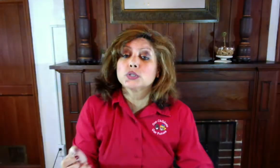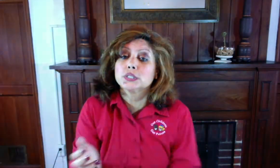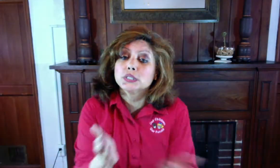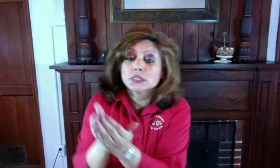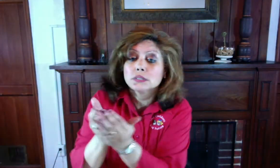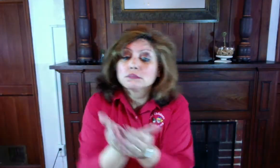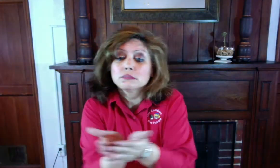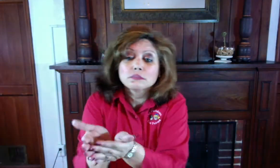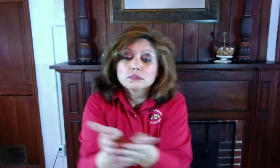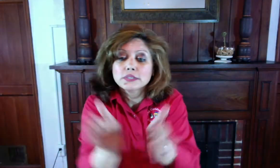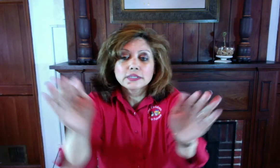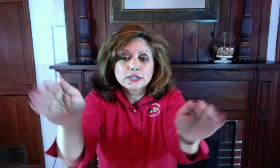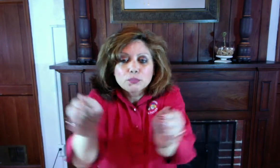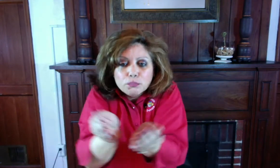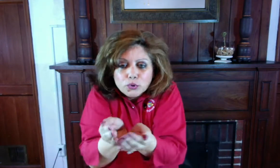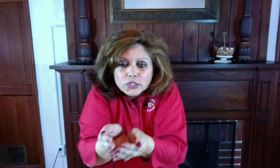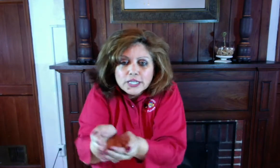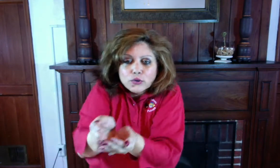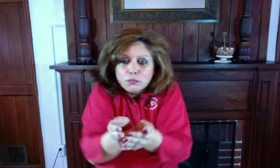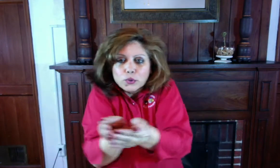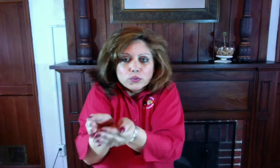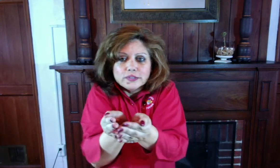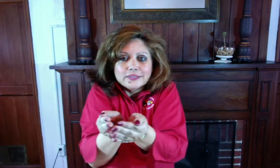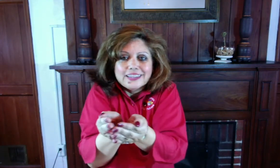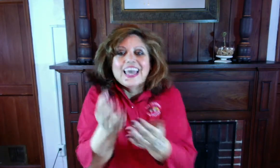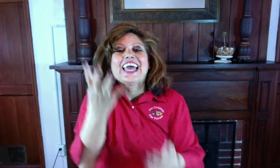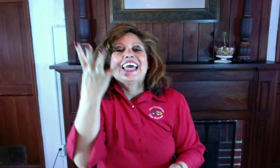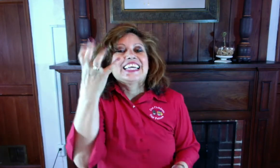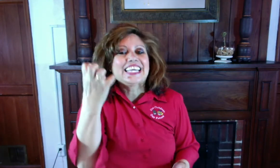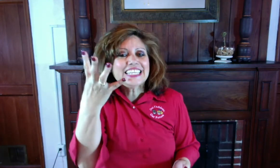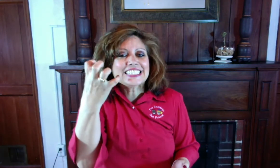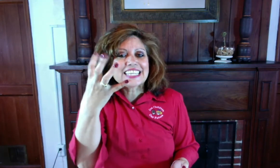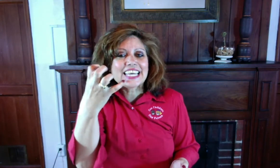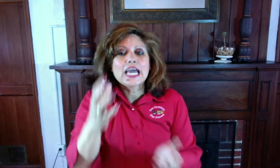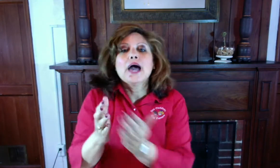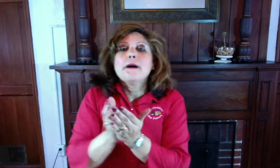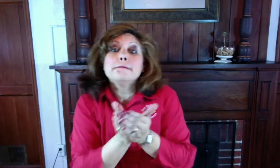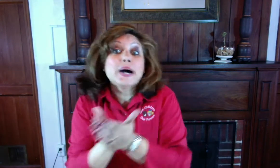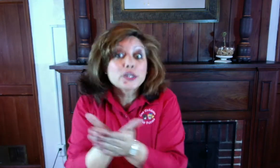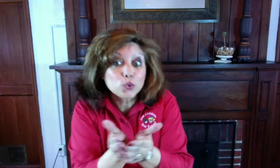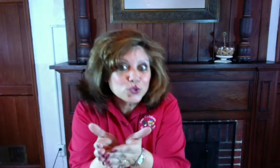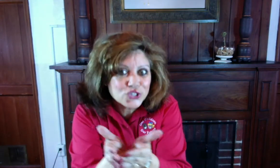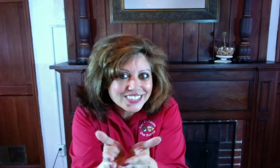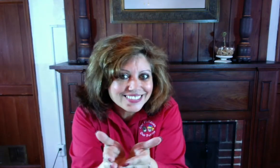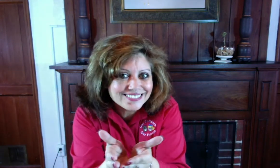boats. Like you're putting together a boat. 15 barcos.